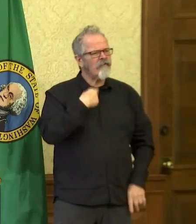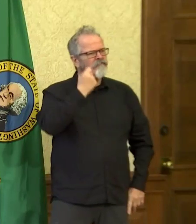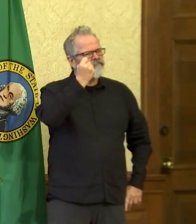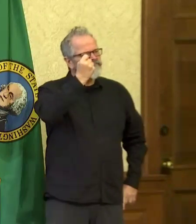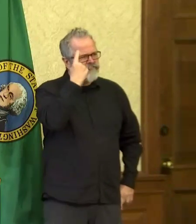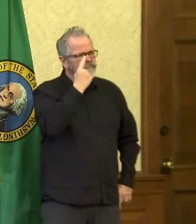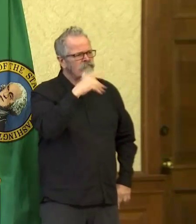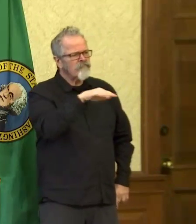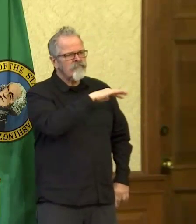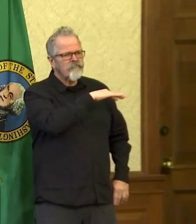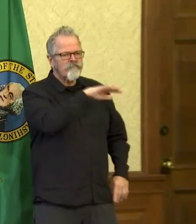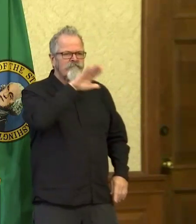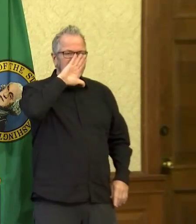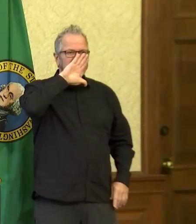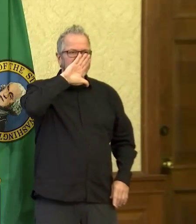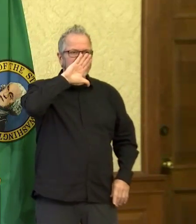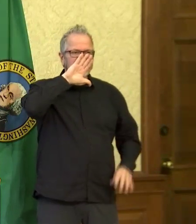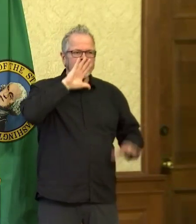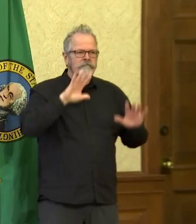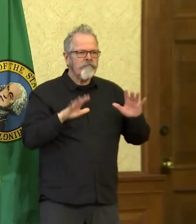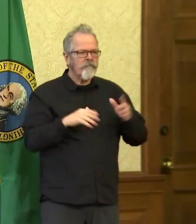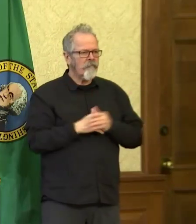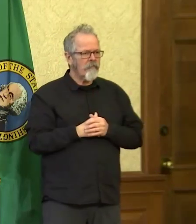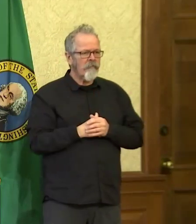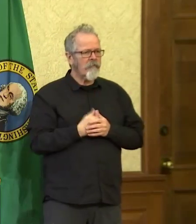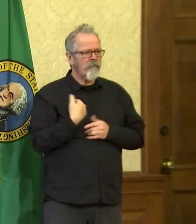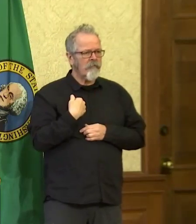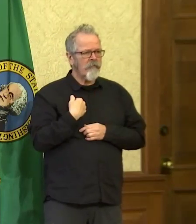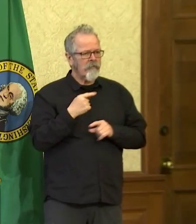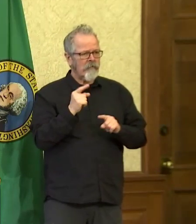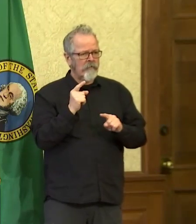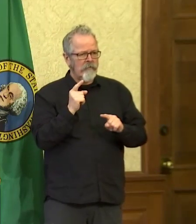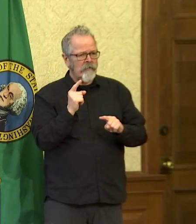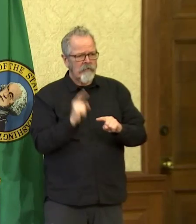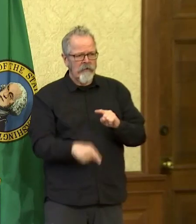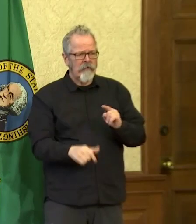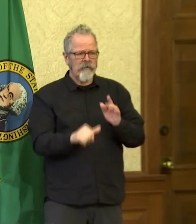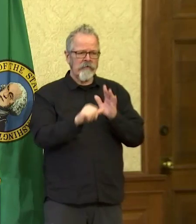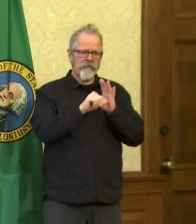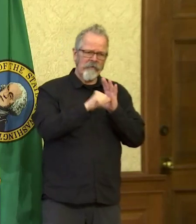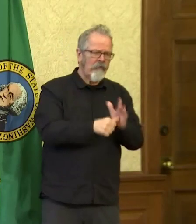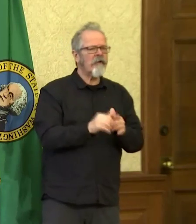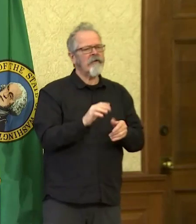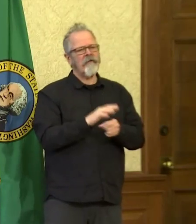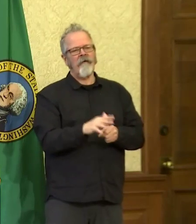a lot more people are going to die. And we're pushing this one just when we can to be safe.